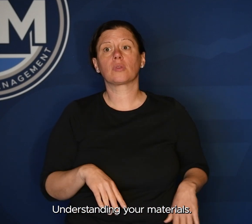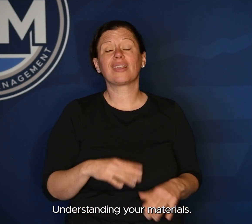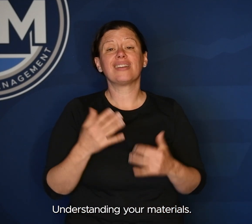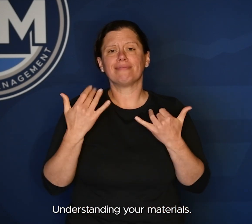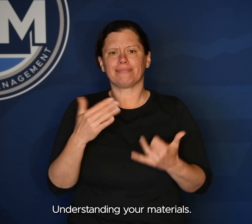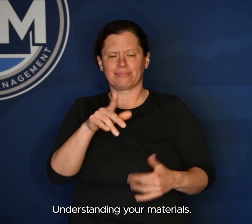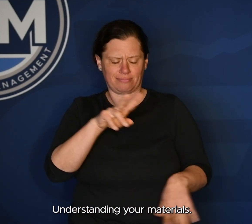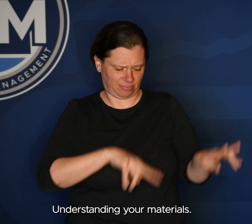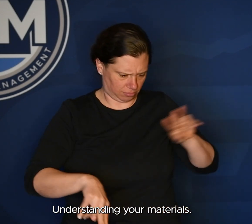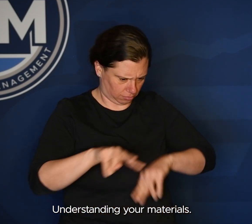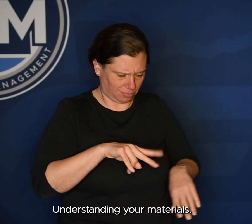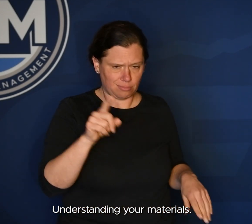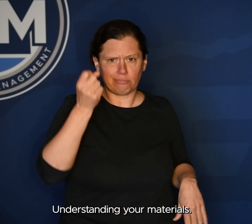Understanding your materials.